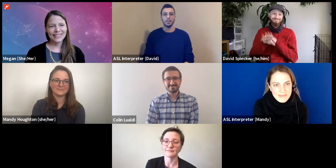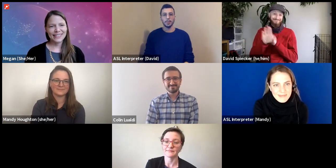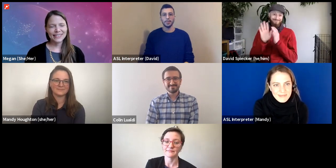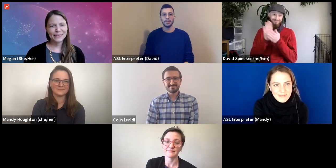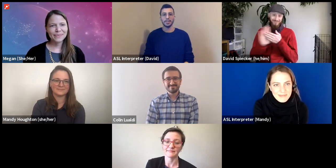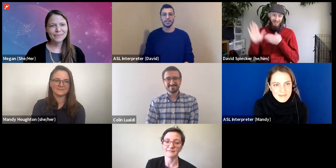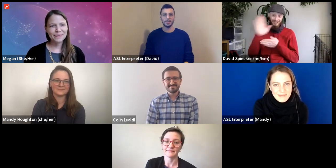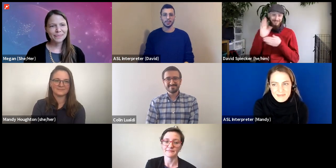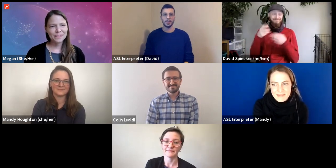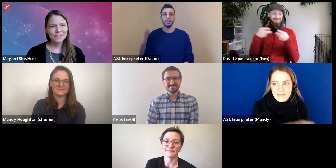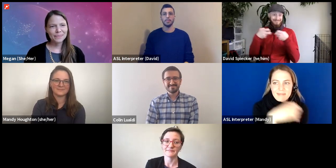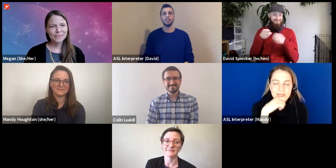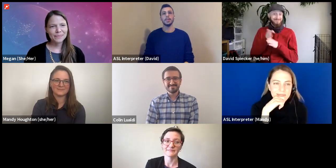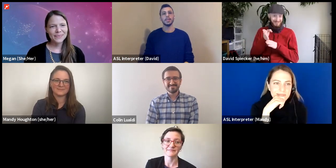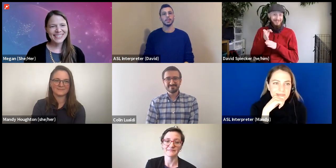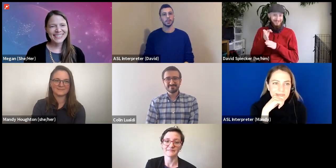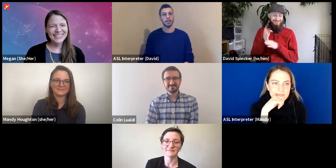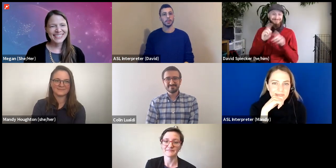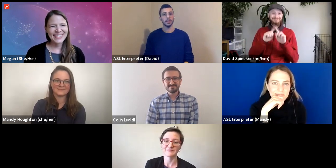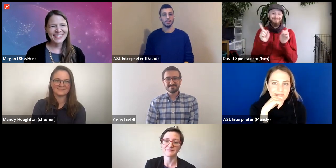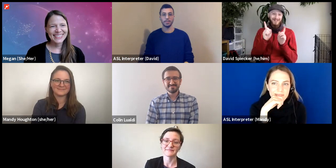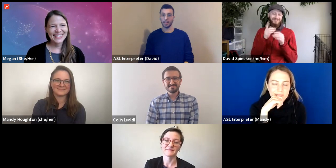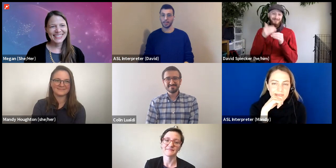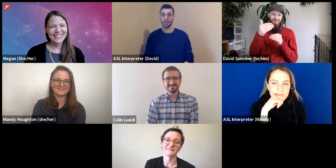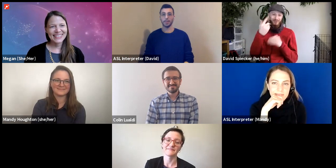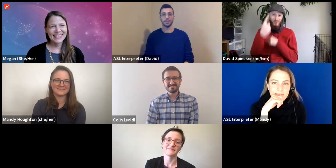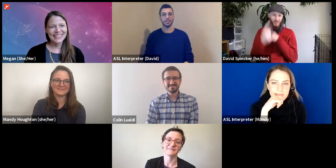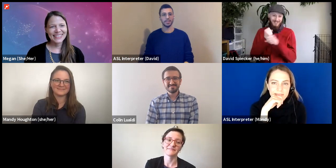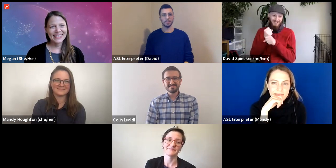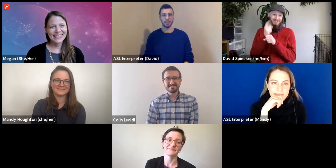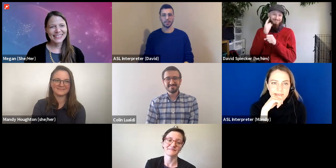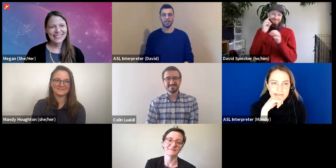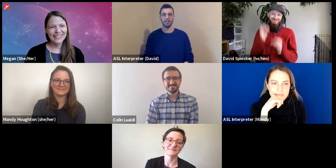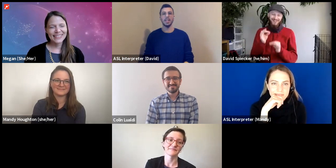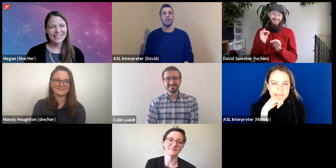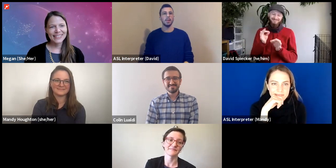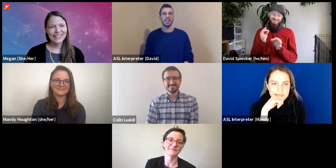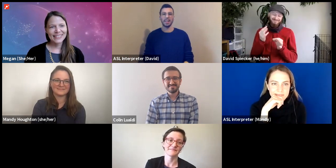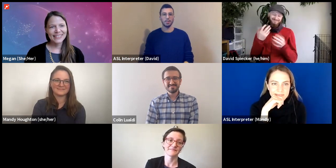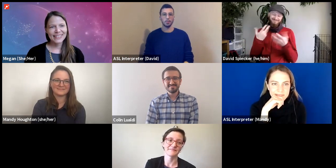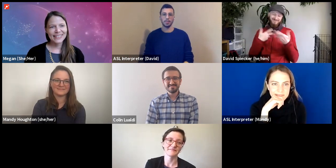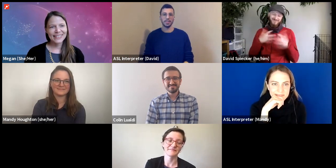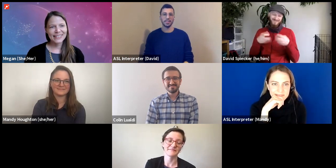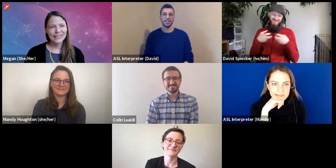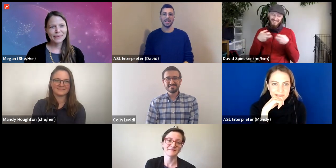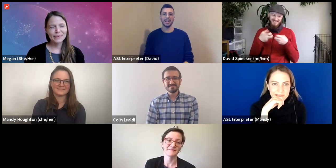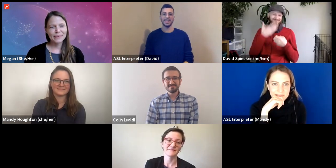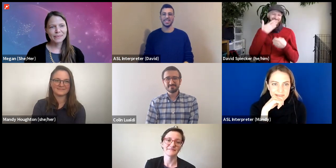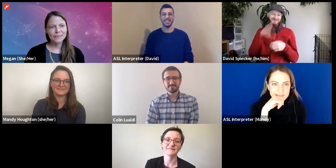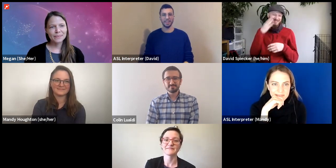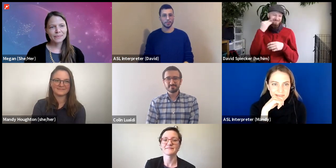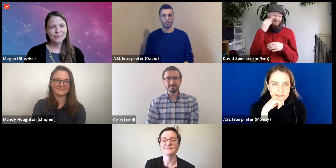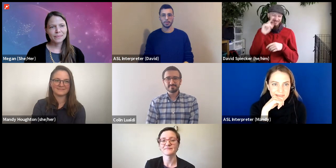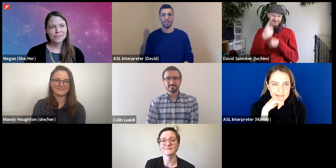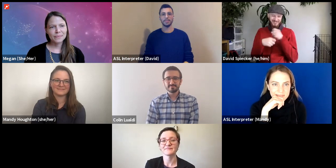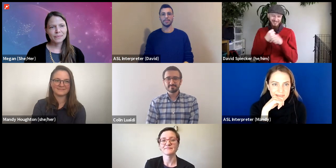I have a little bit of a funny story because when I went into college, I was a physics major. But after 1 year, I